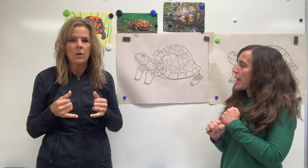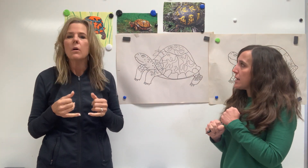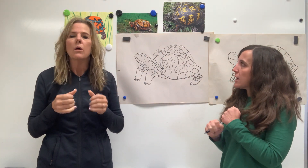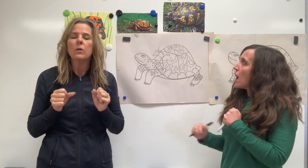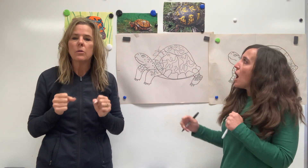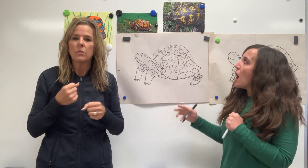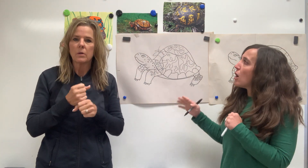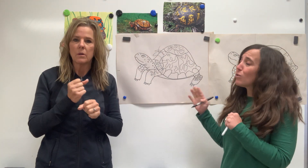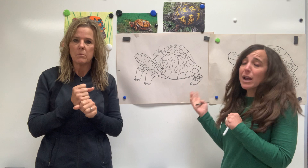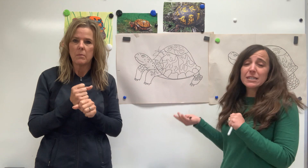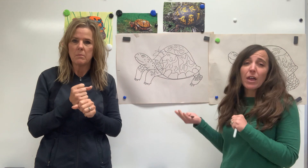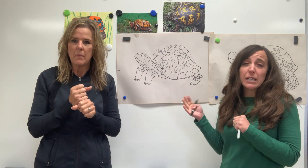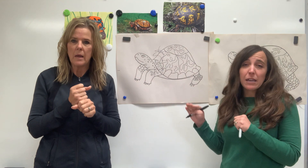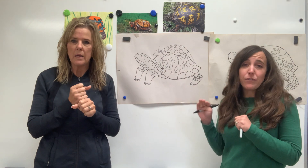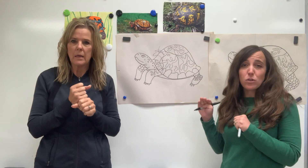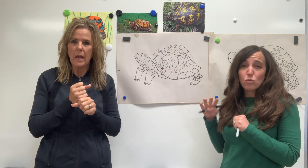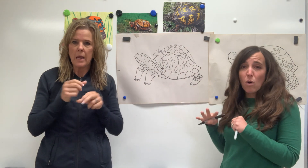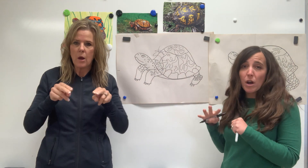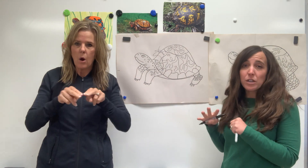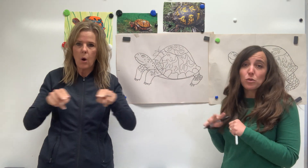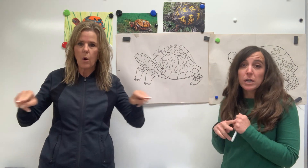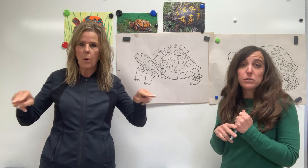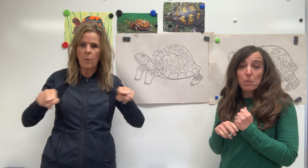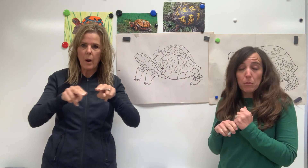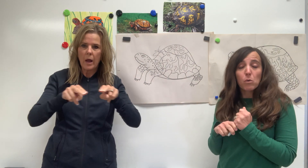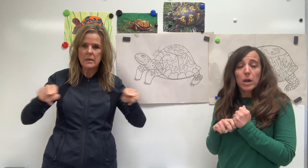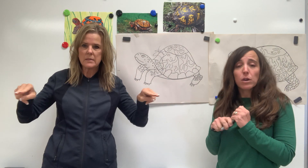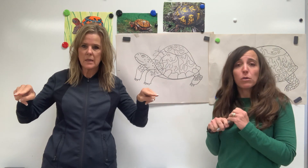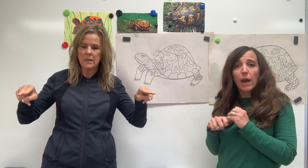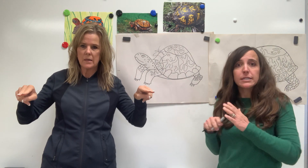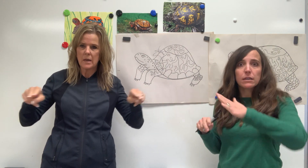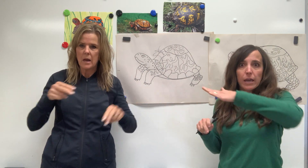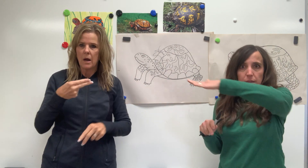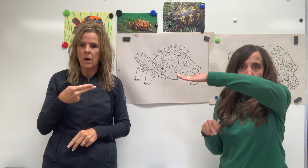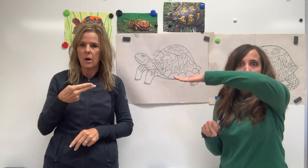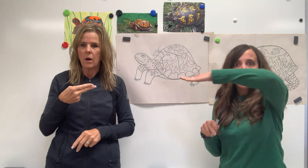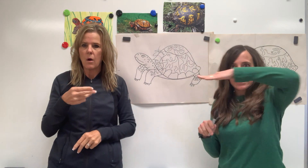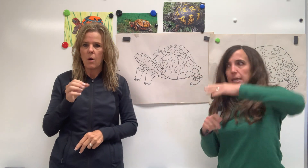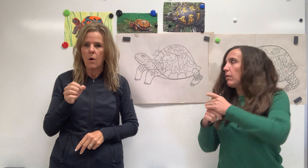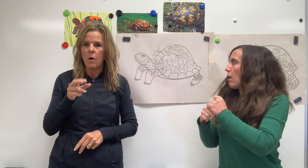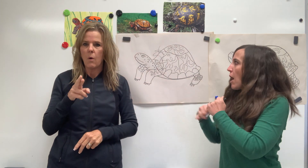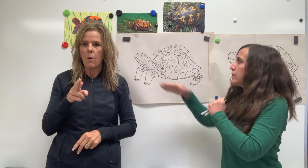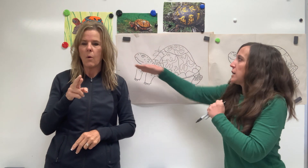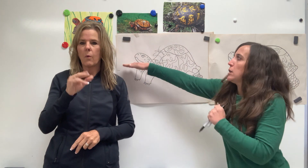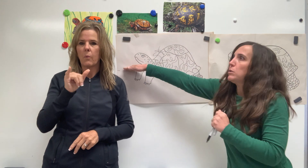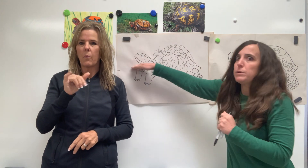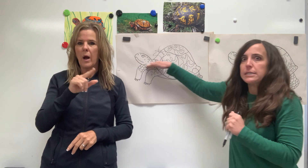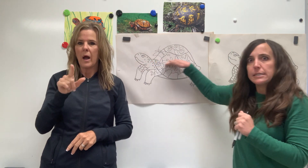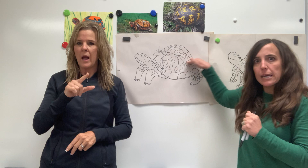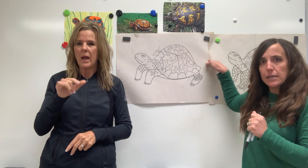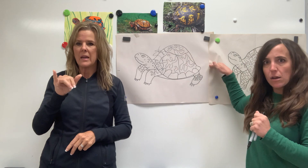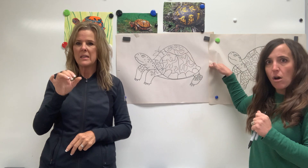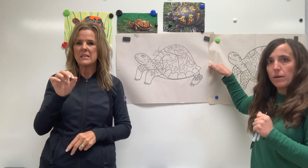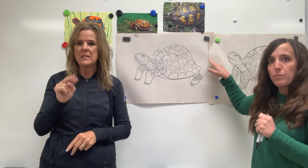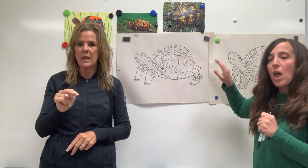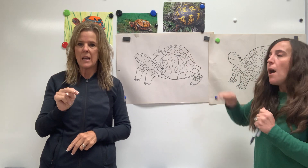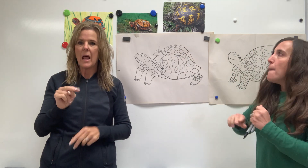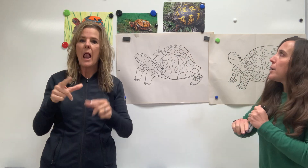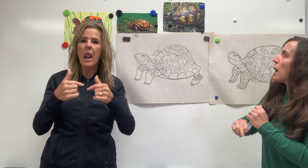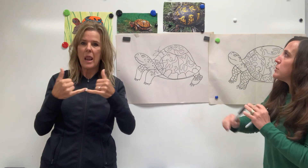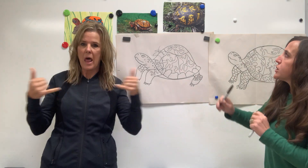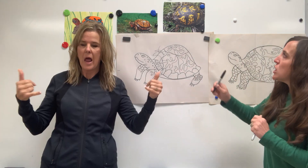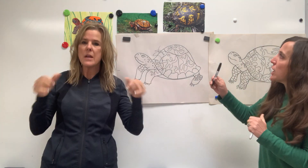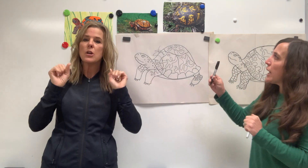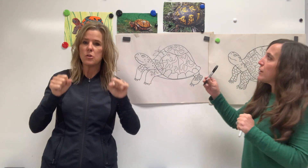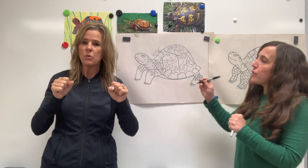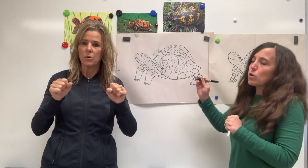definitely make a horizon line if you want. You guys remember what a horizon line is. That's that line that he would be standing on.